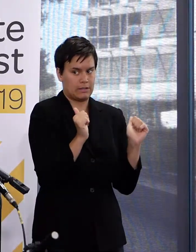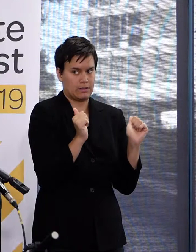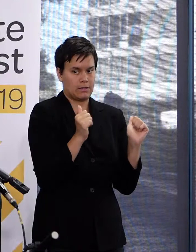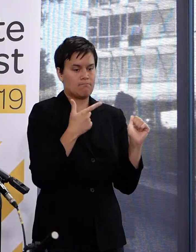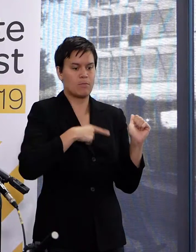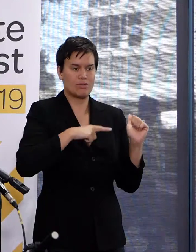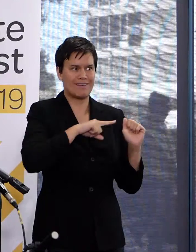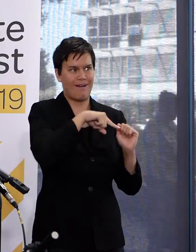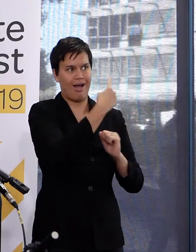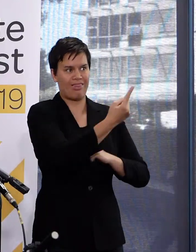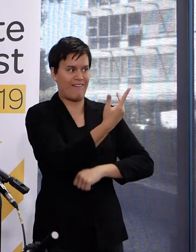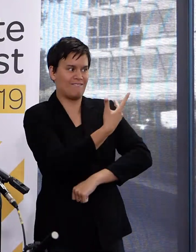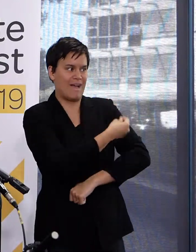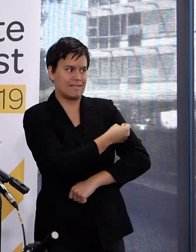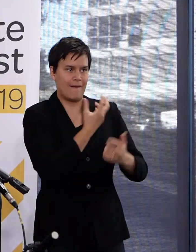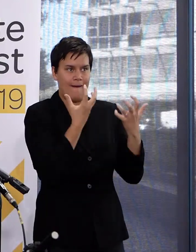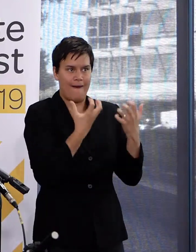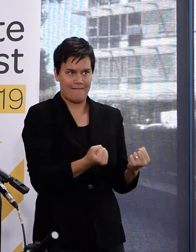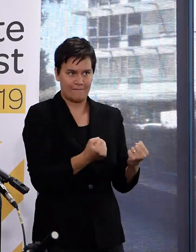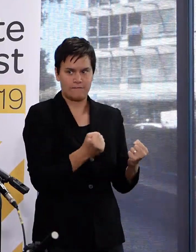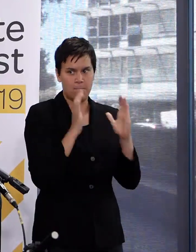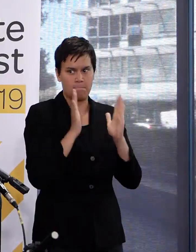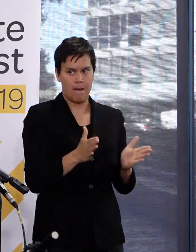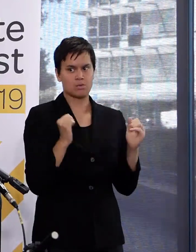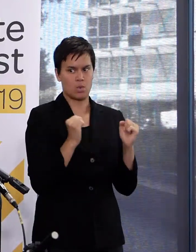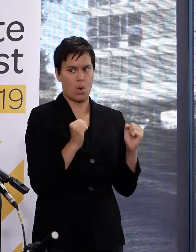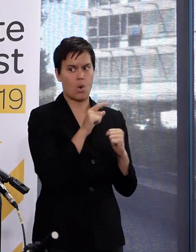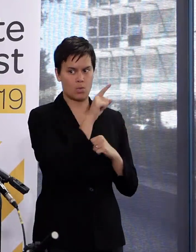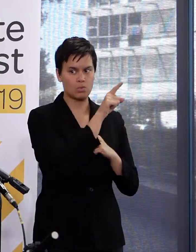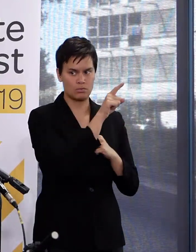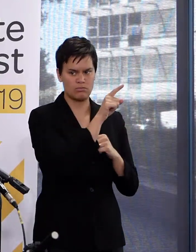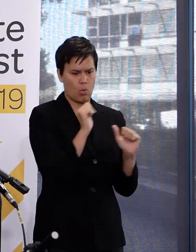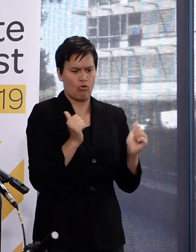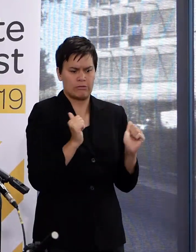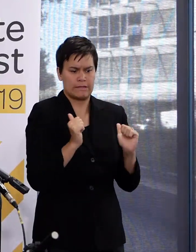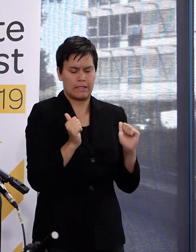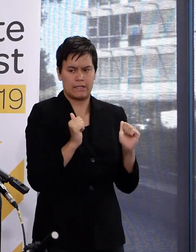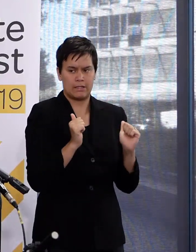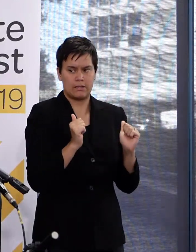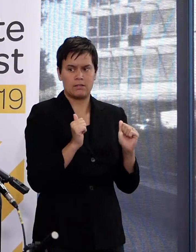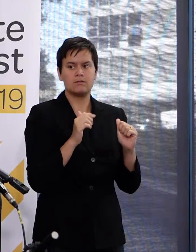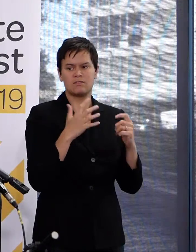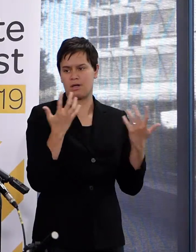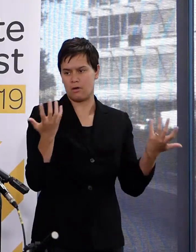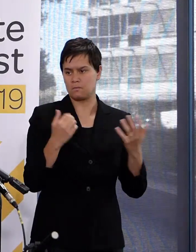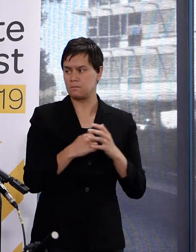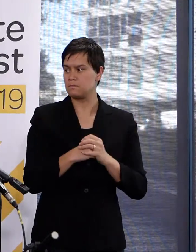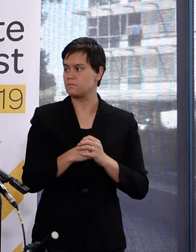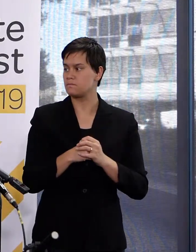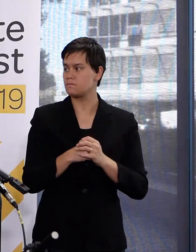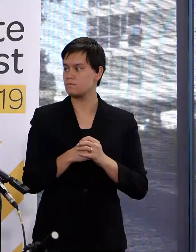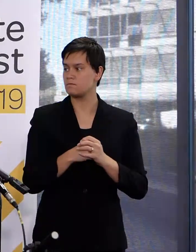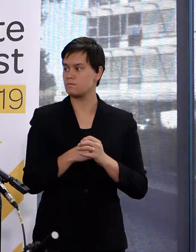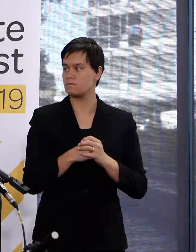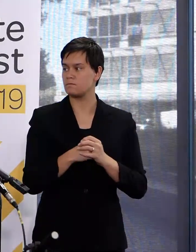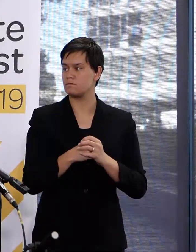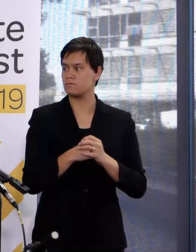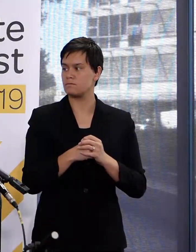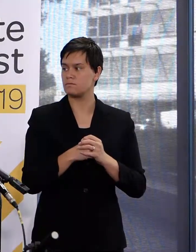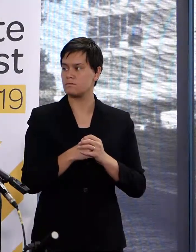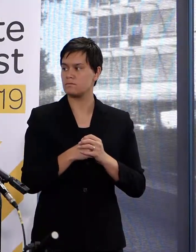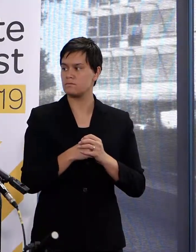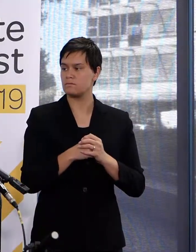very used to maintaining and has a certified cold chain right through the health system. So, when the